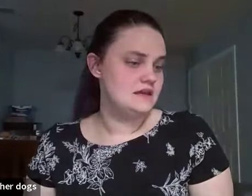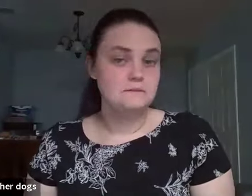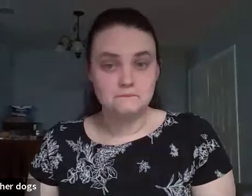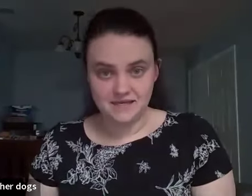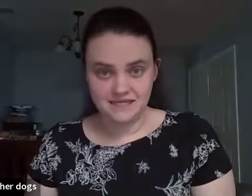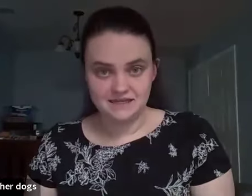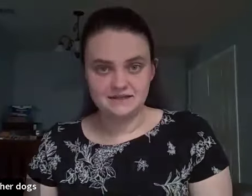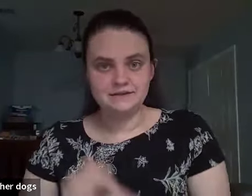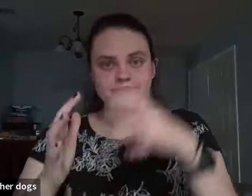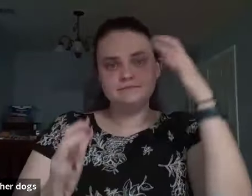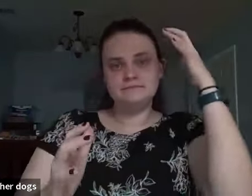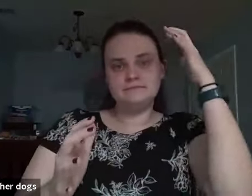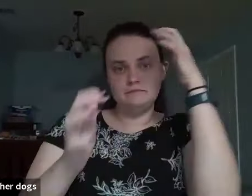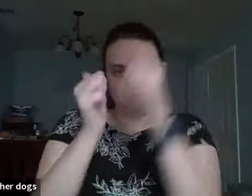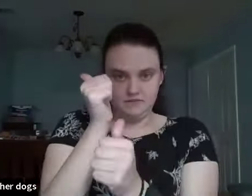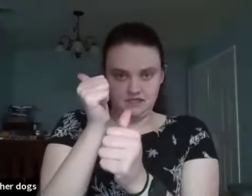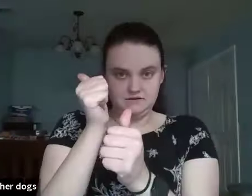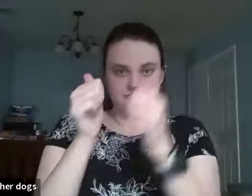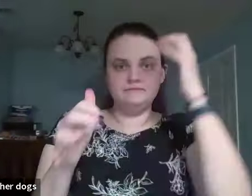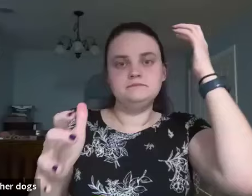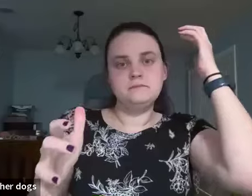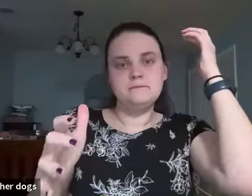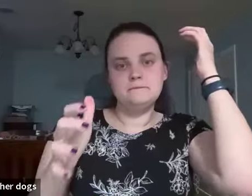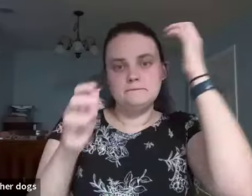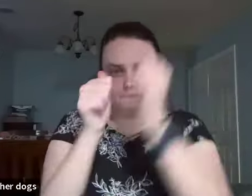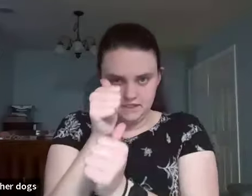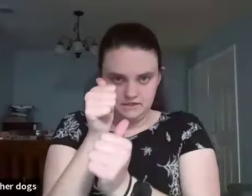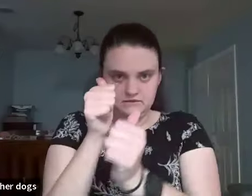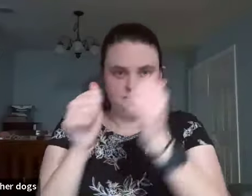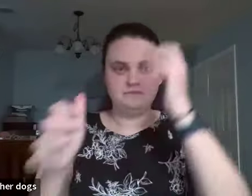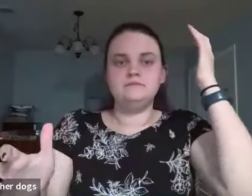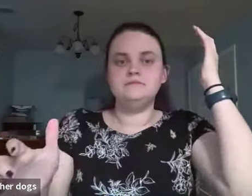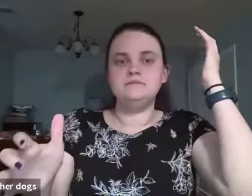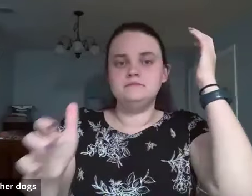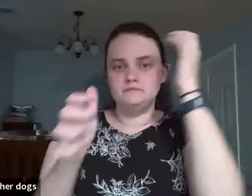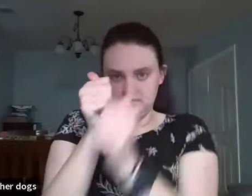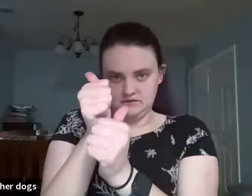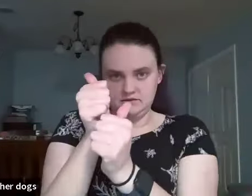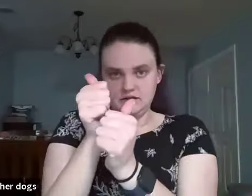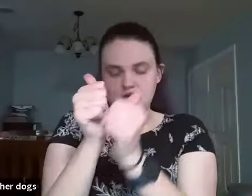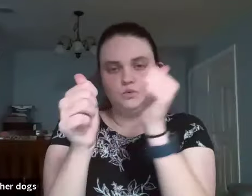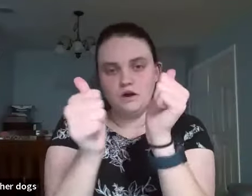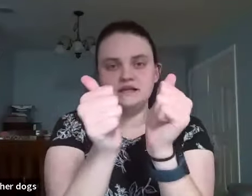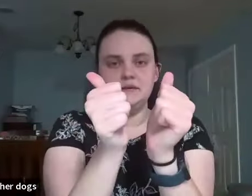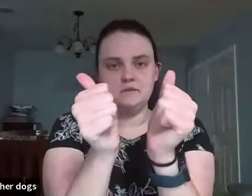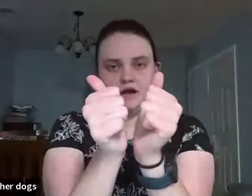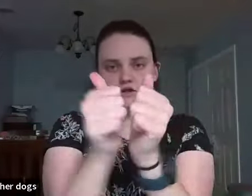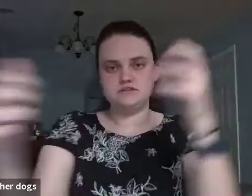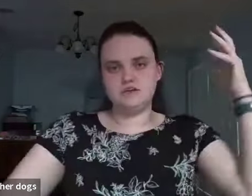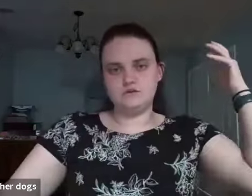Then mean, mean, mean, mean. And you want to keep them kind of close